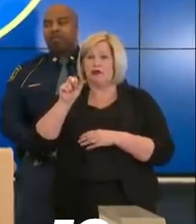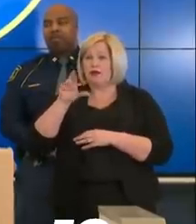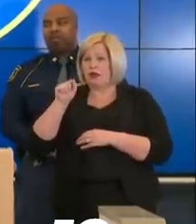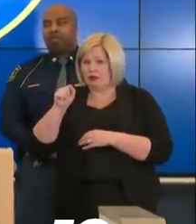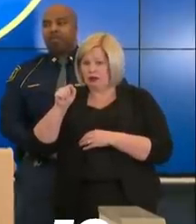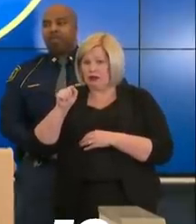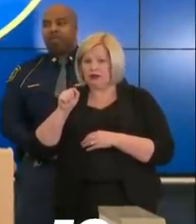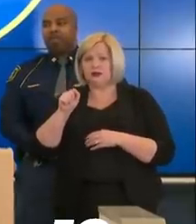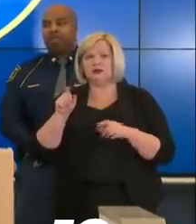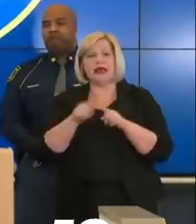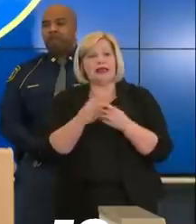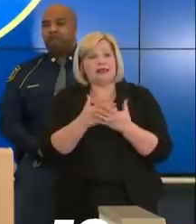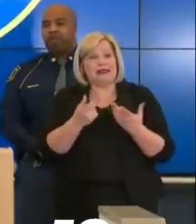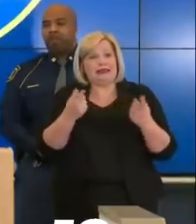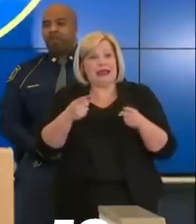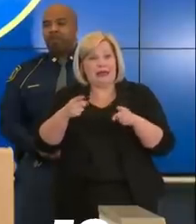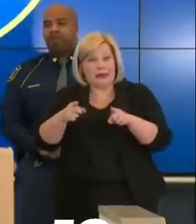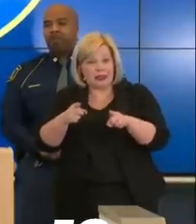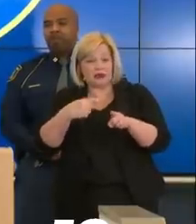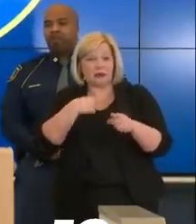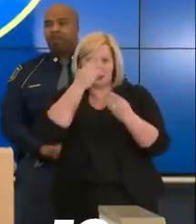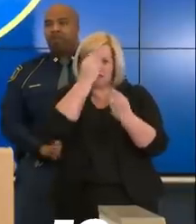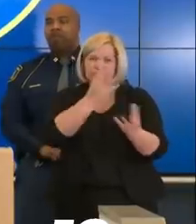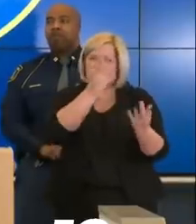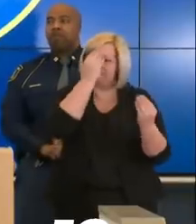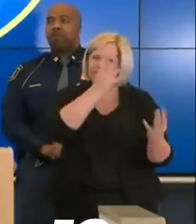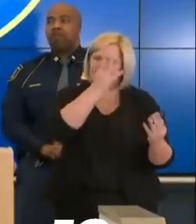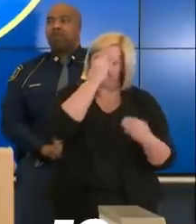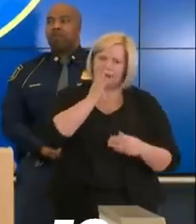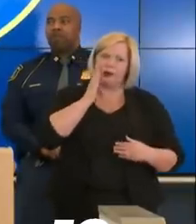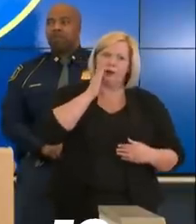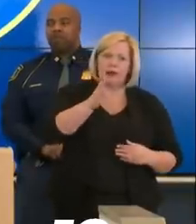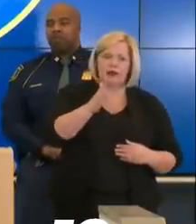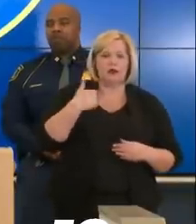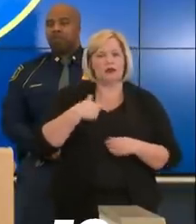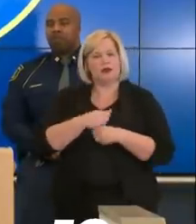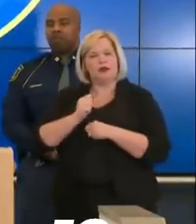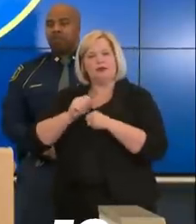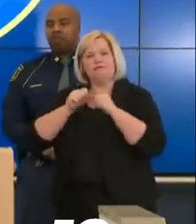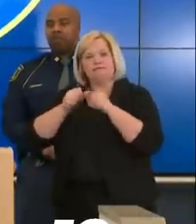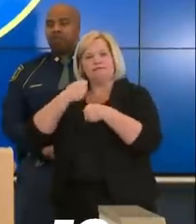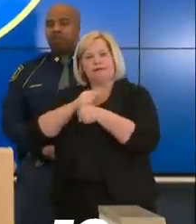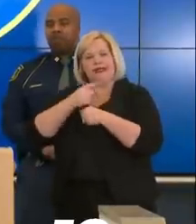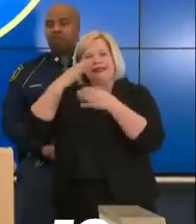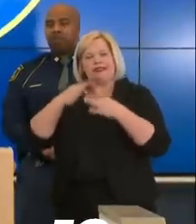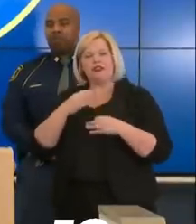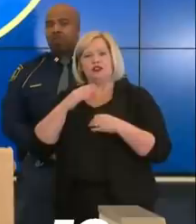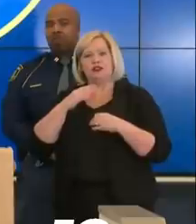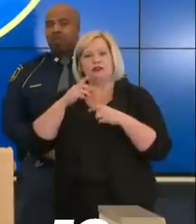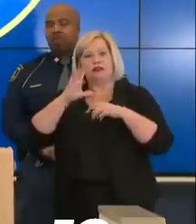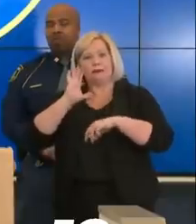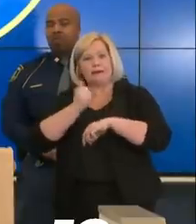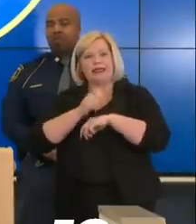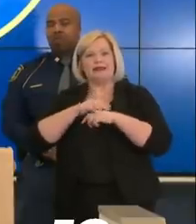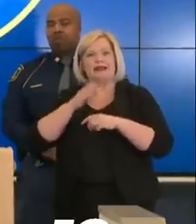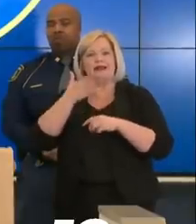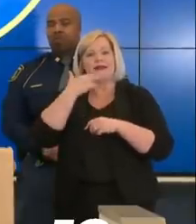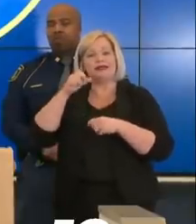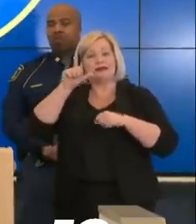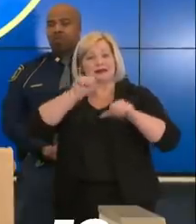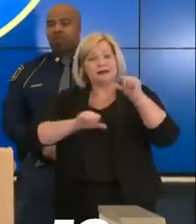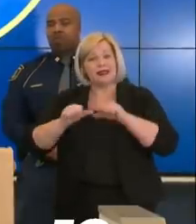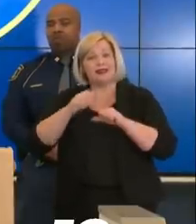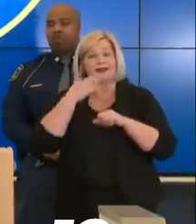As developments happen, we will keep you informed, and we will continue to make decisions based on the best science, the best practices, and